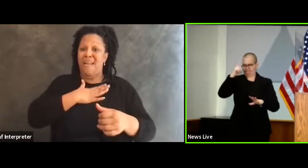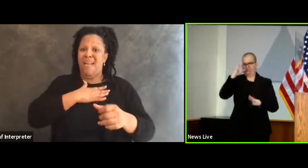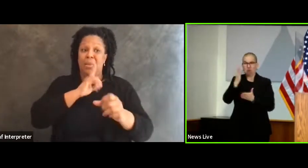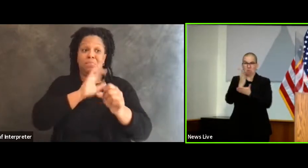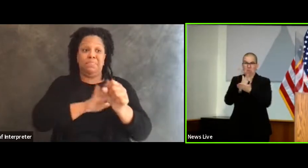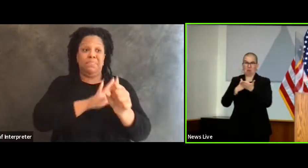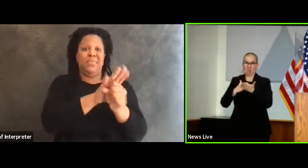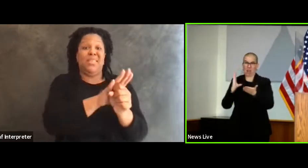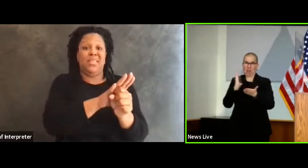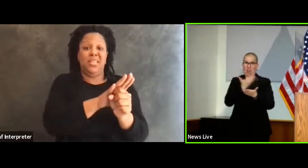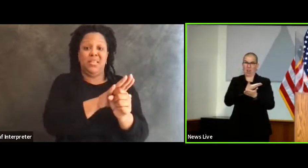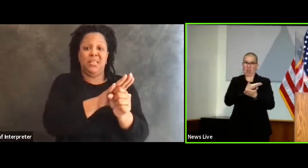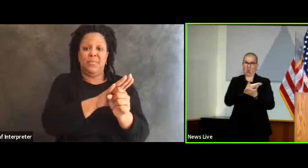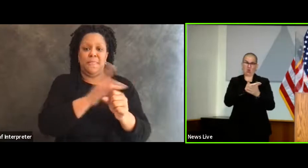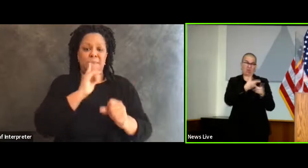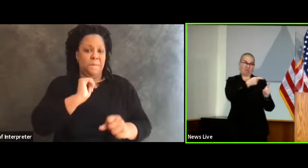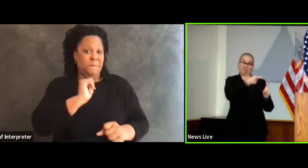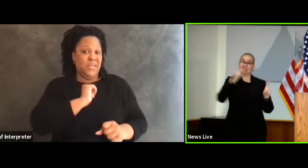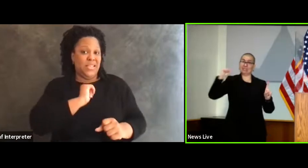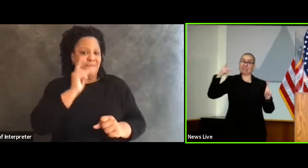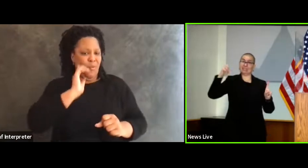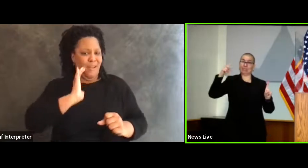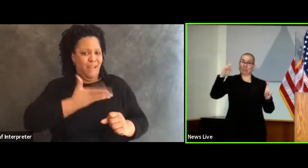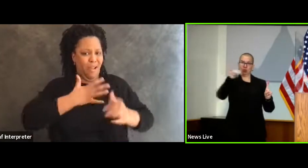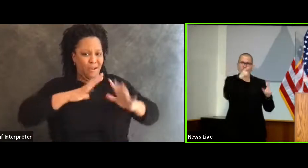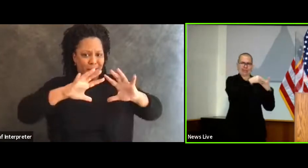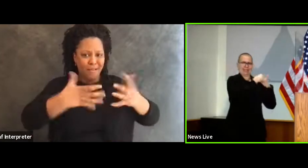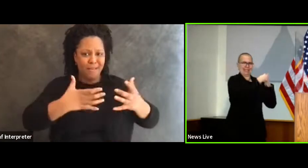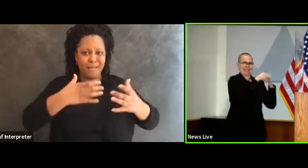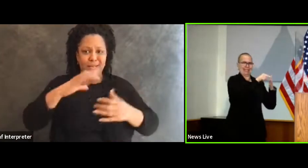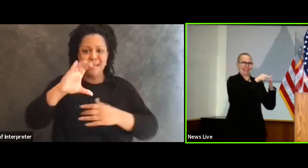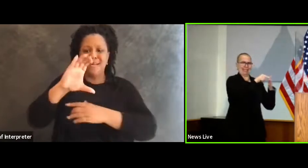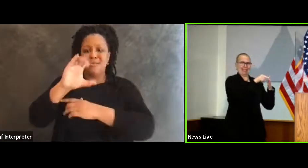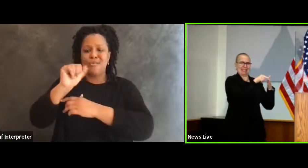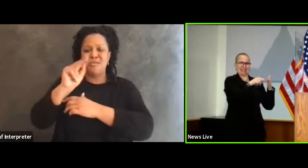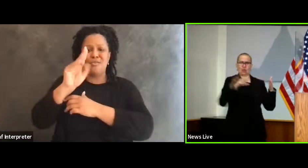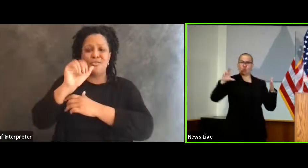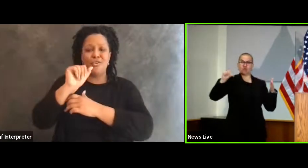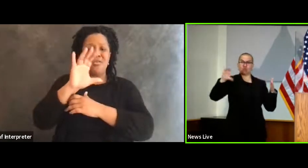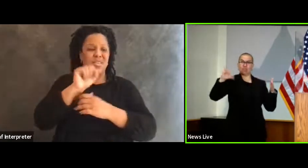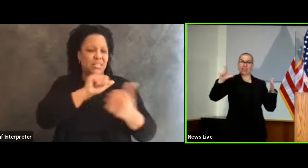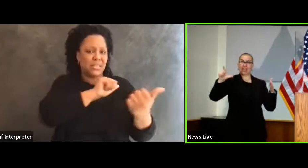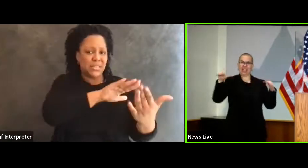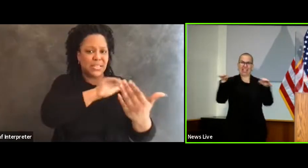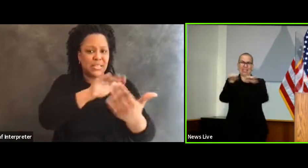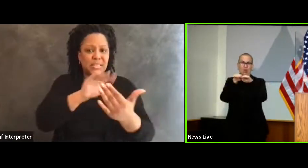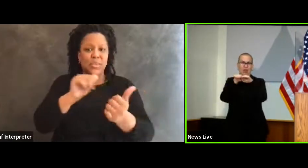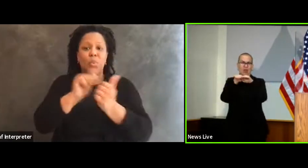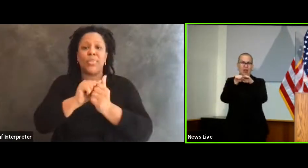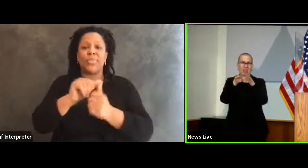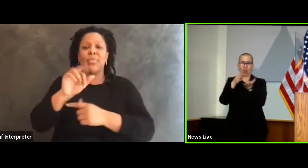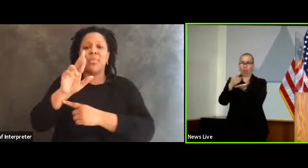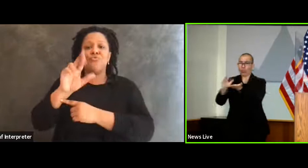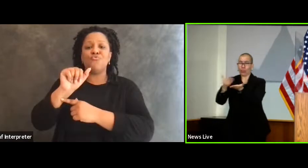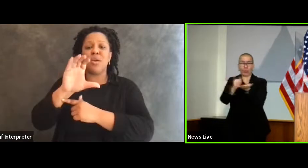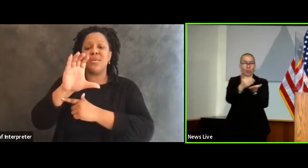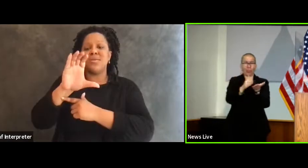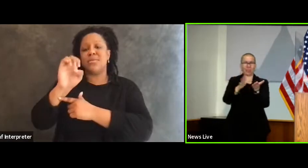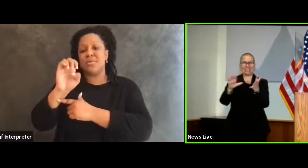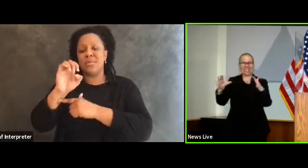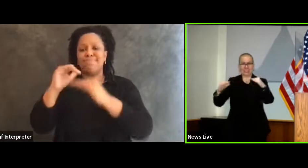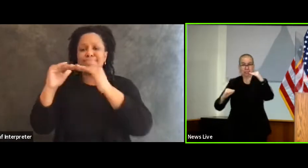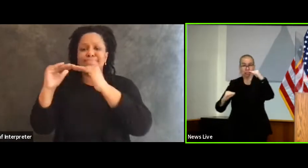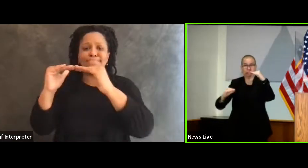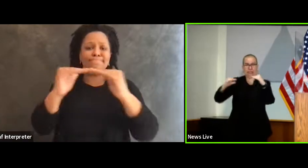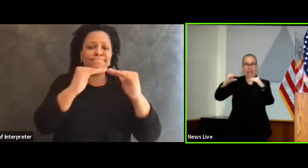and our caucus to address the racial equity challenges and racism challenges that we see in